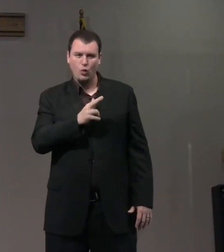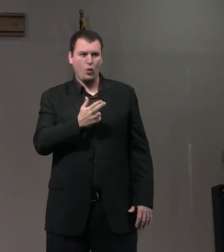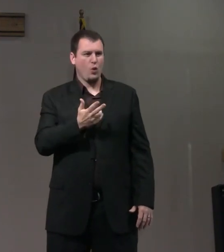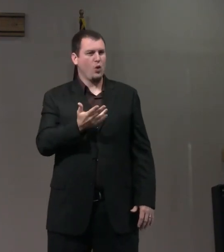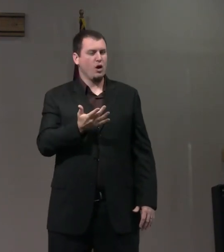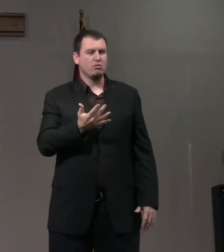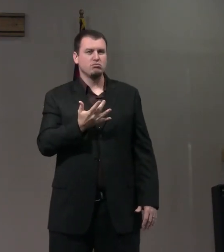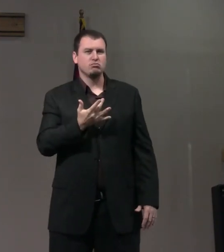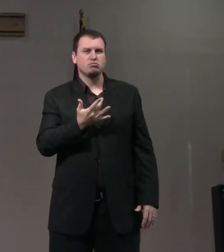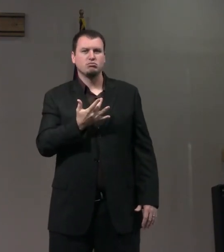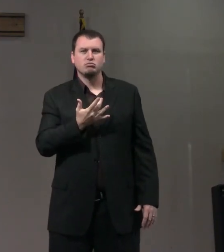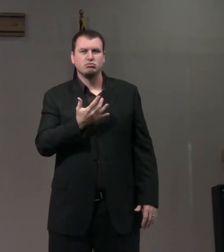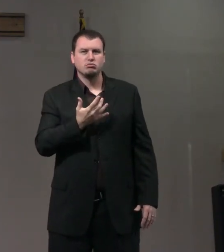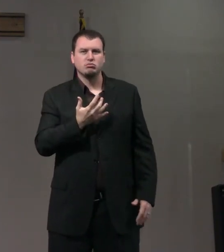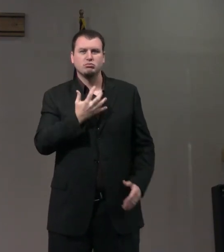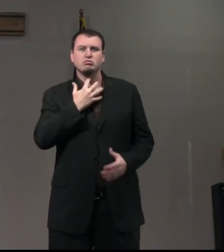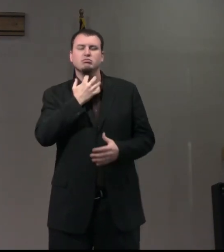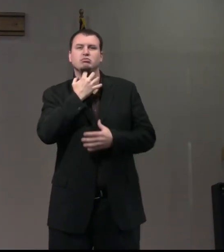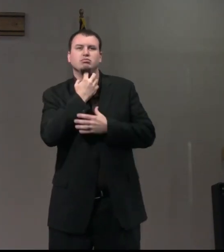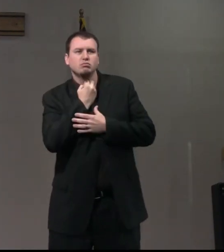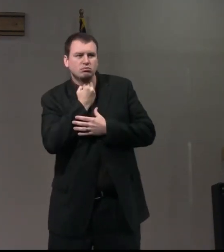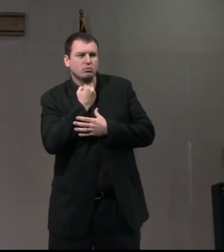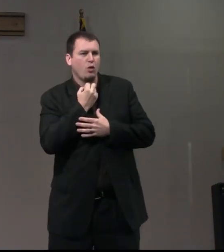I wonder whether Judas felt guilty